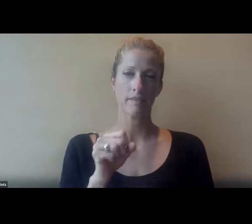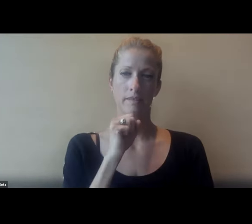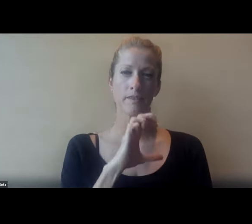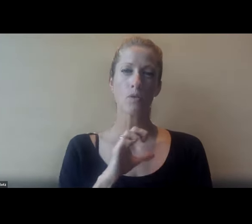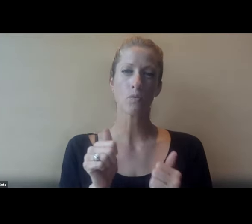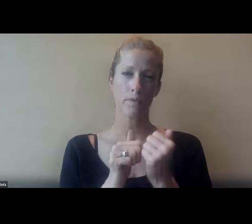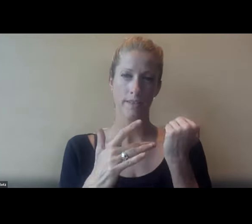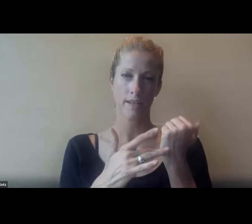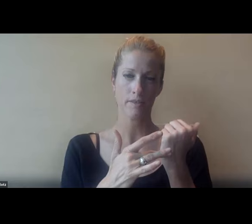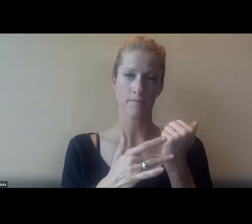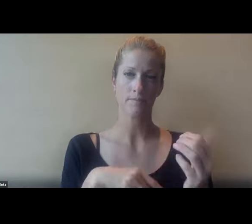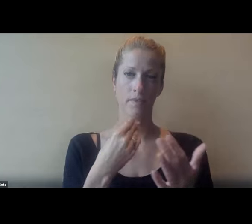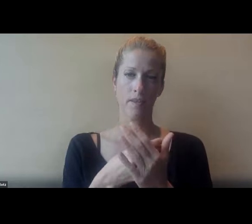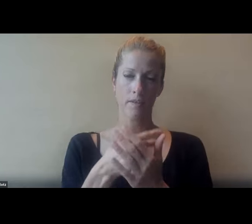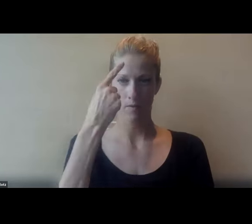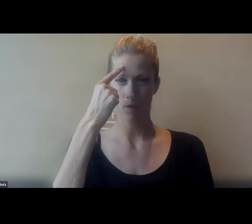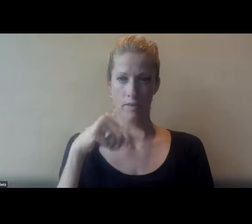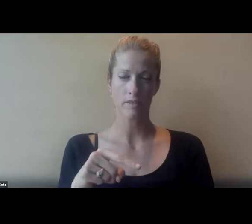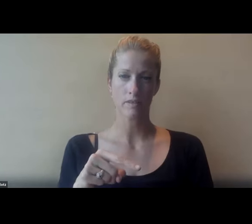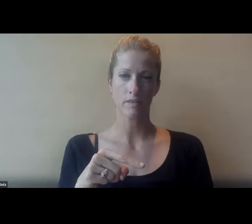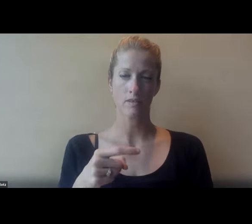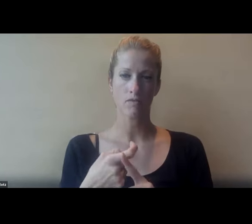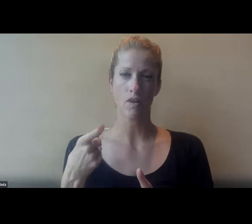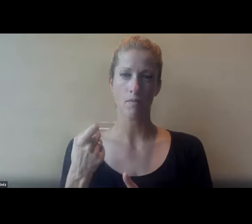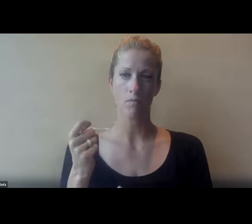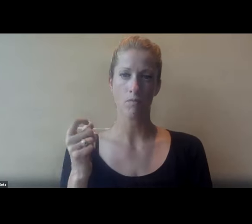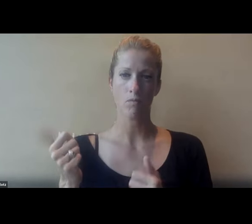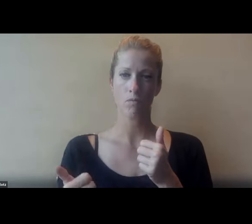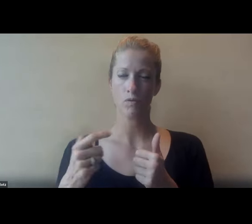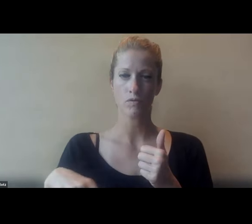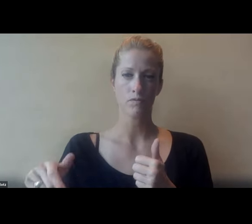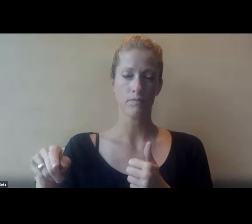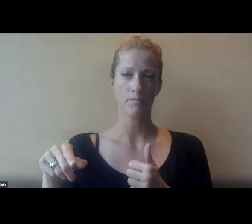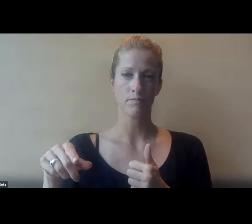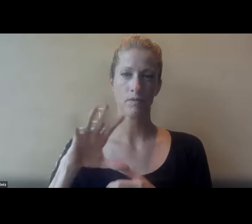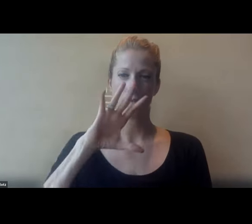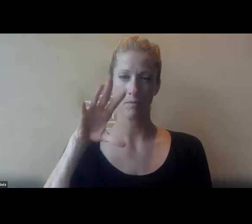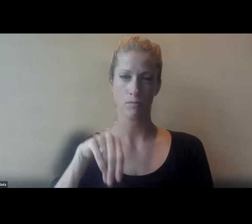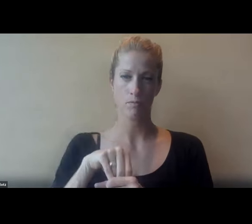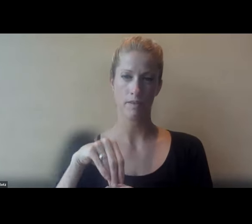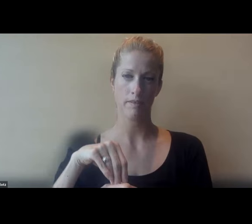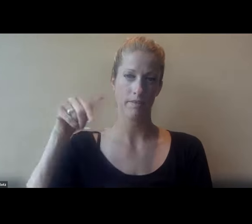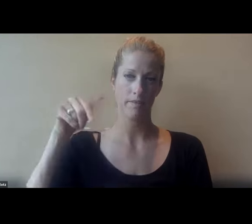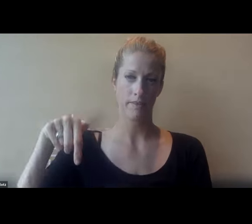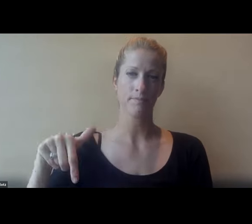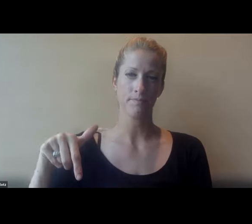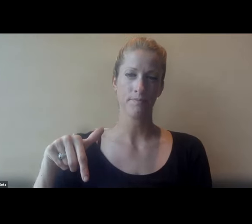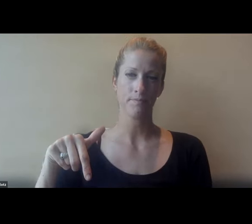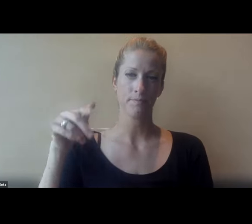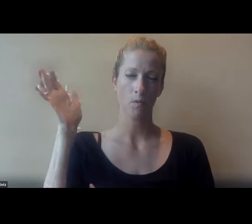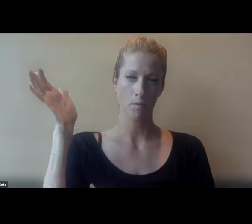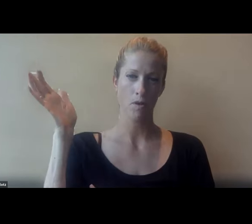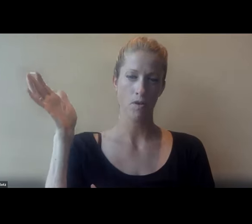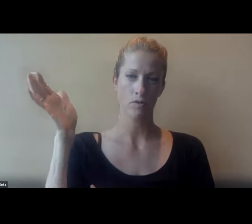Technology. Funding for this came through what every one of the participants in this webinar, this Zoom